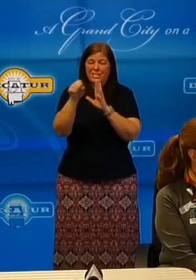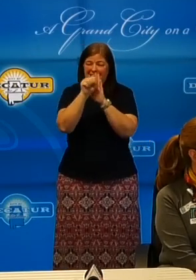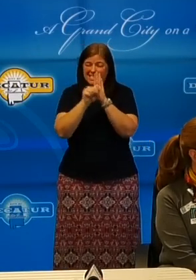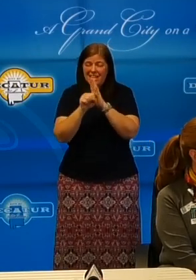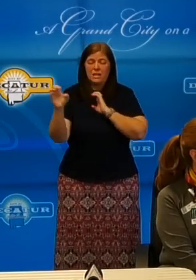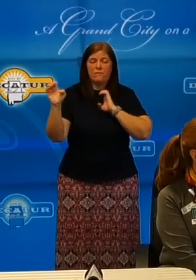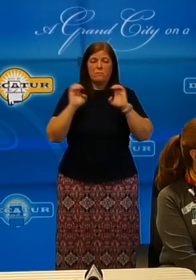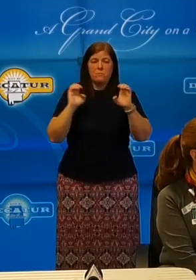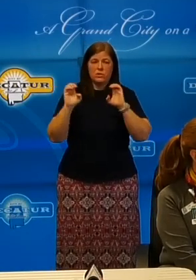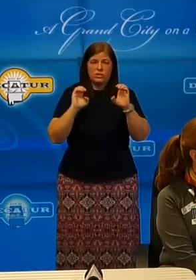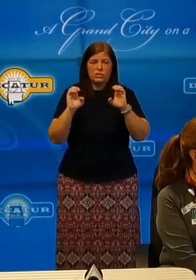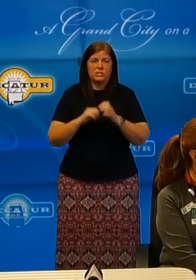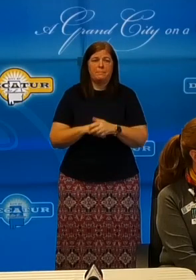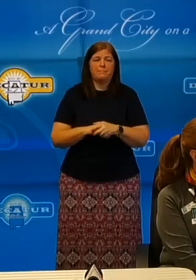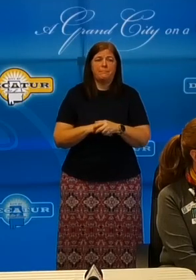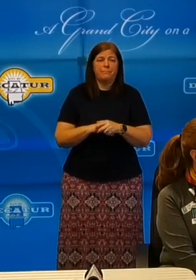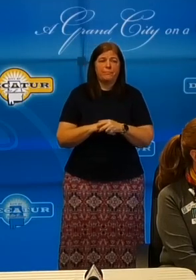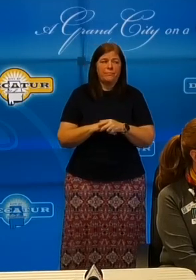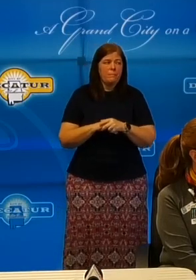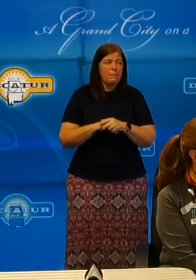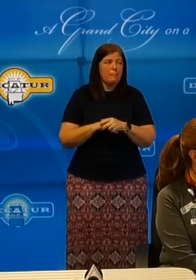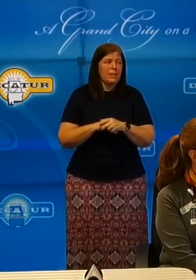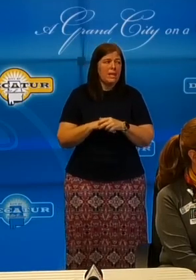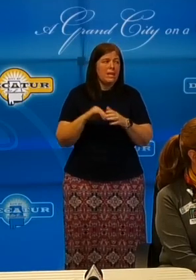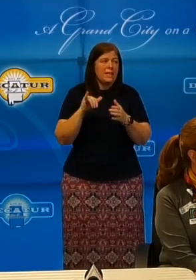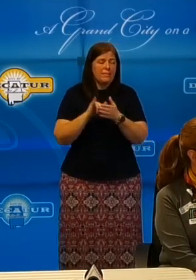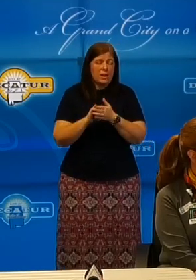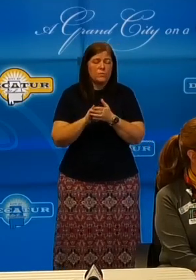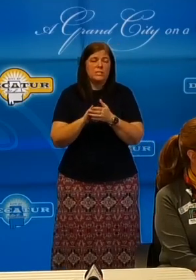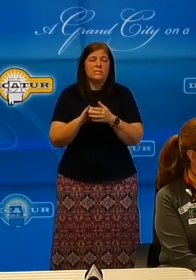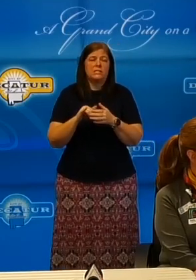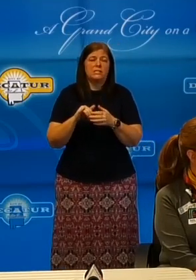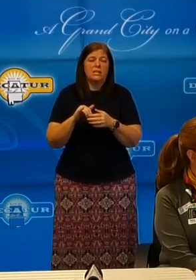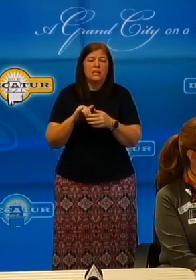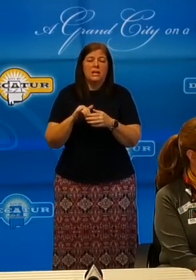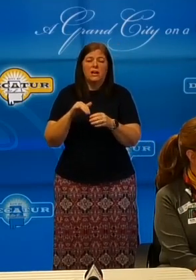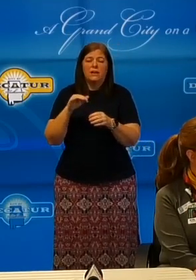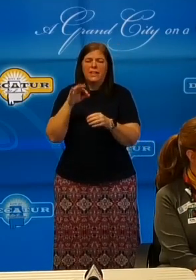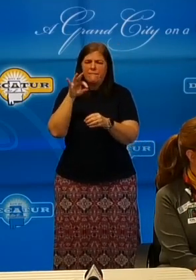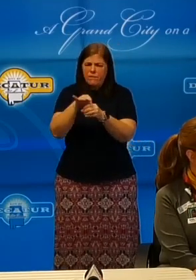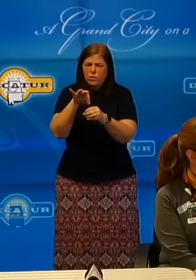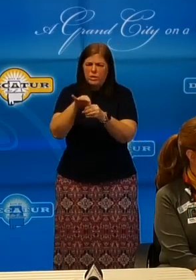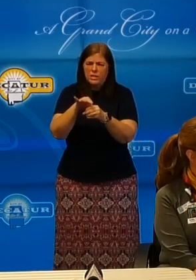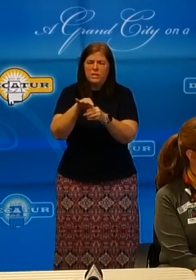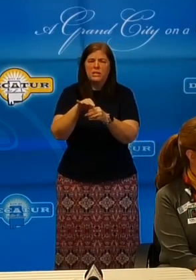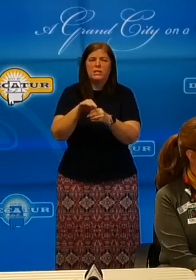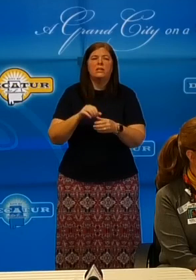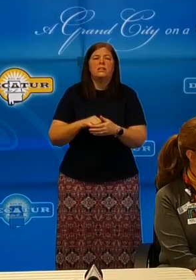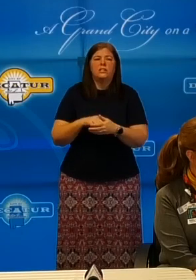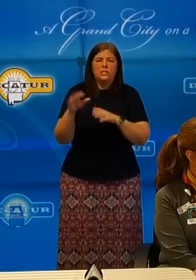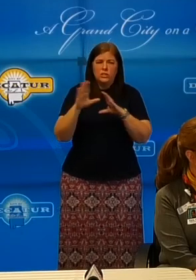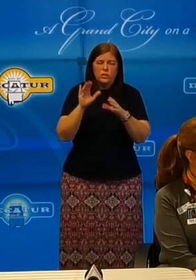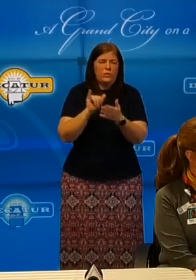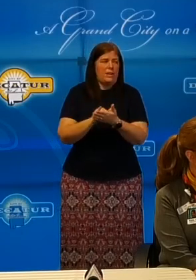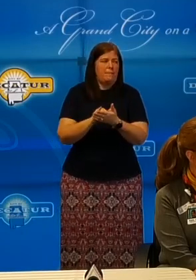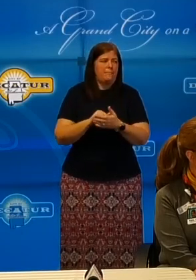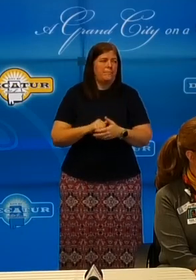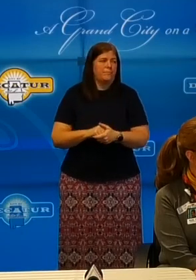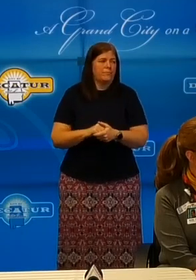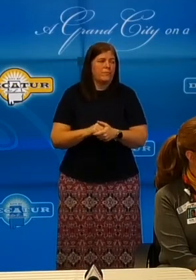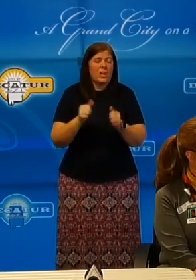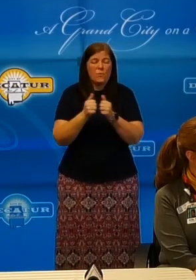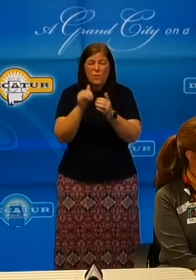Resolution 20-89, and that was a unanimous vote to do that. And with that, people ask then,